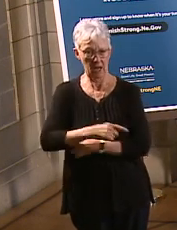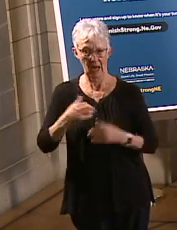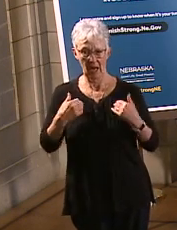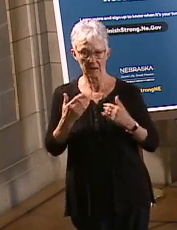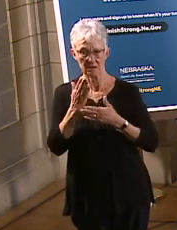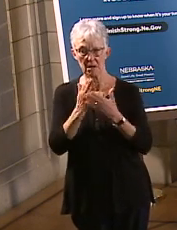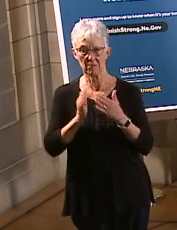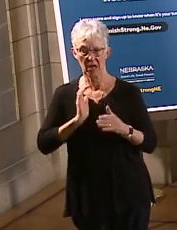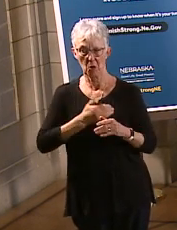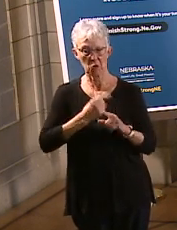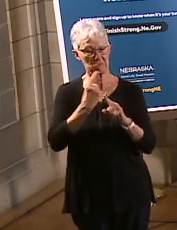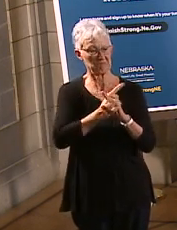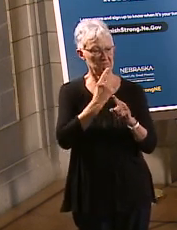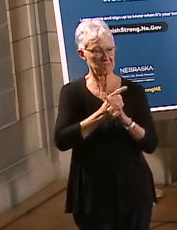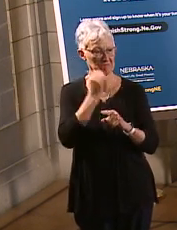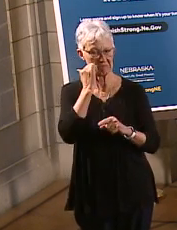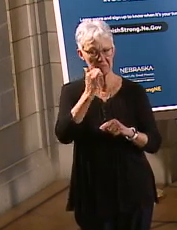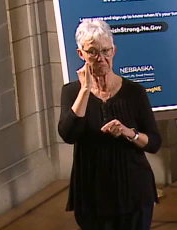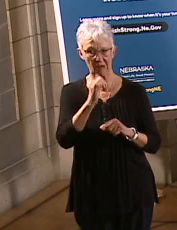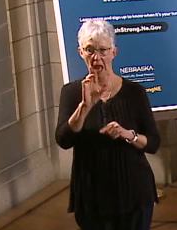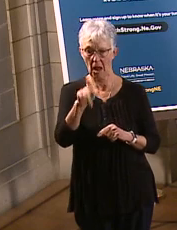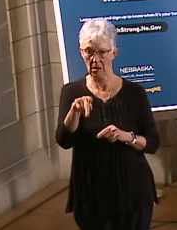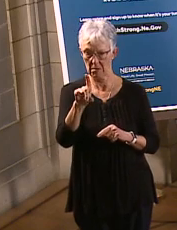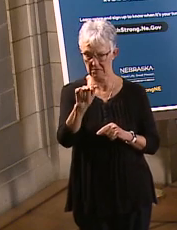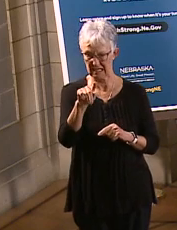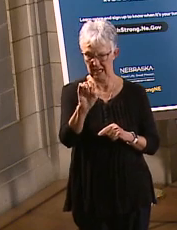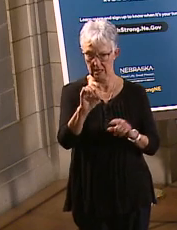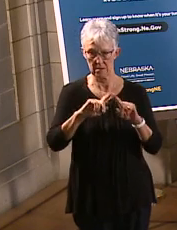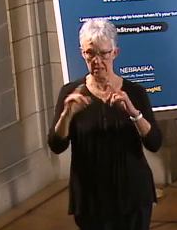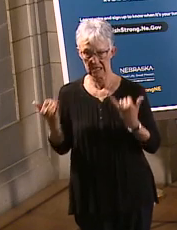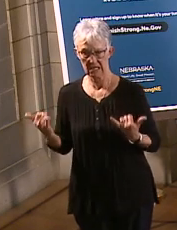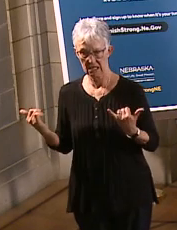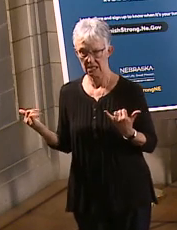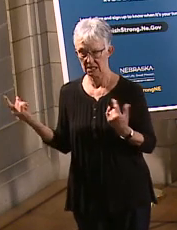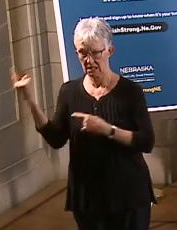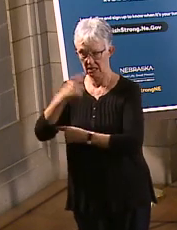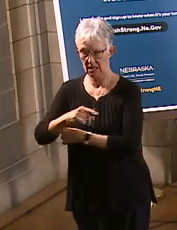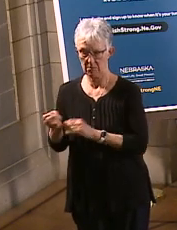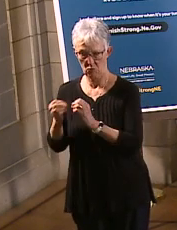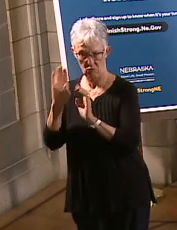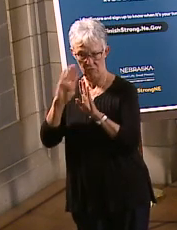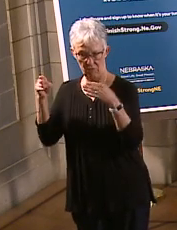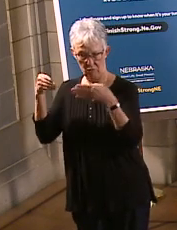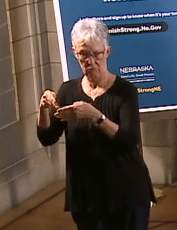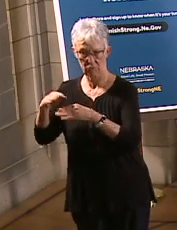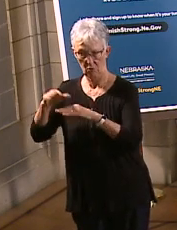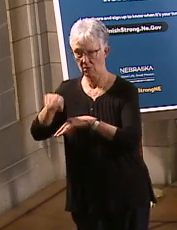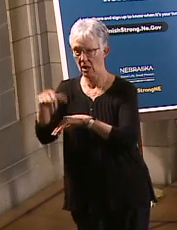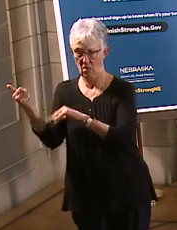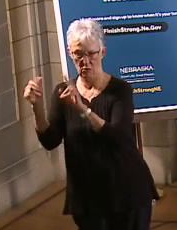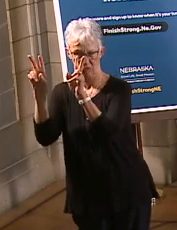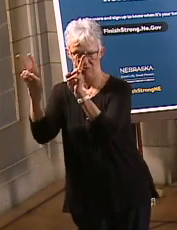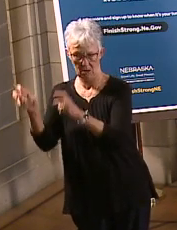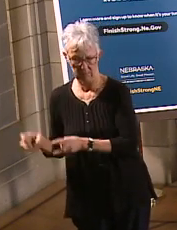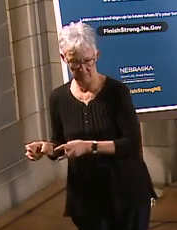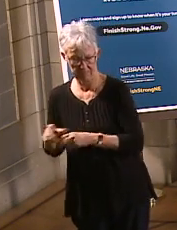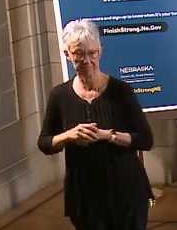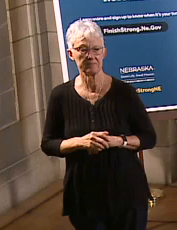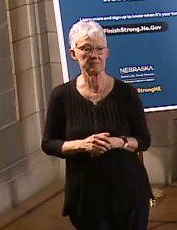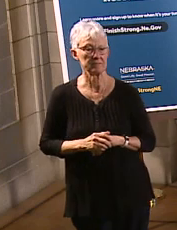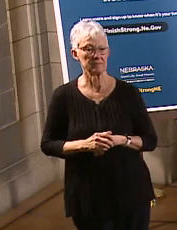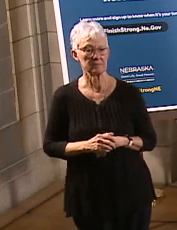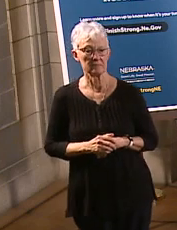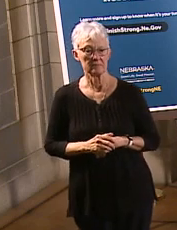regular updates we do with regard to the pandemic, but today is actually going to be more car day, so we'll get to that just in a moment. But again, we remind